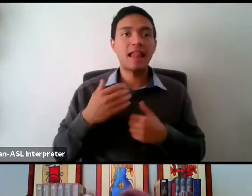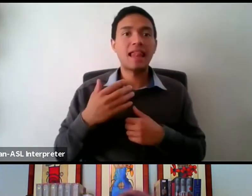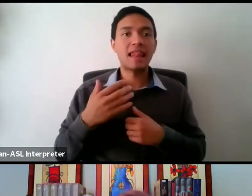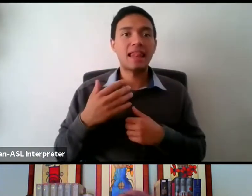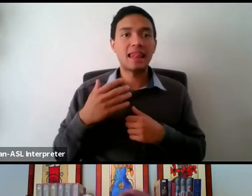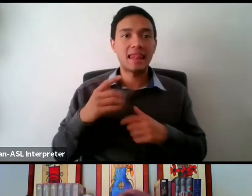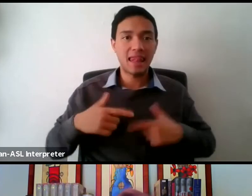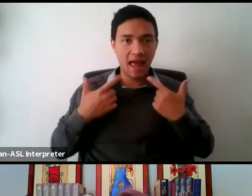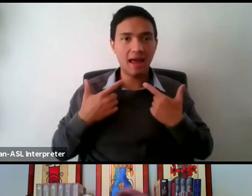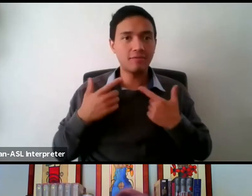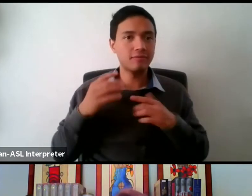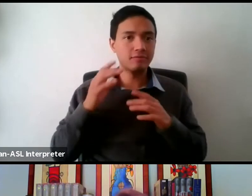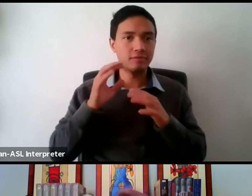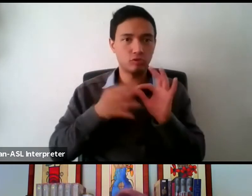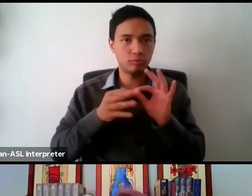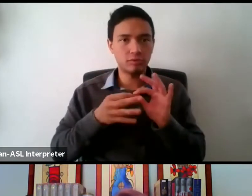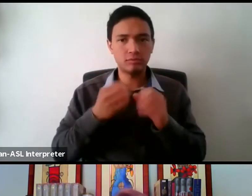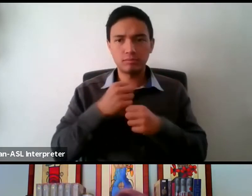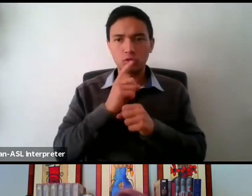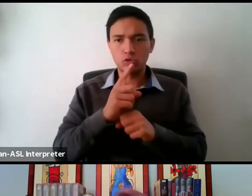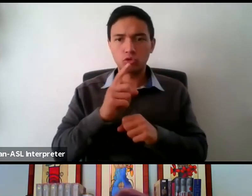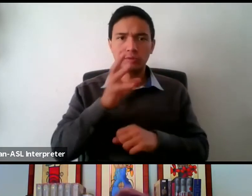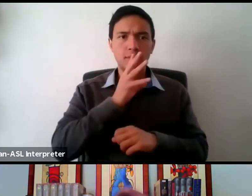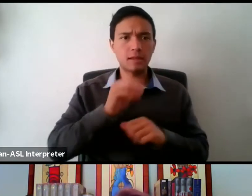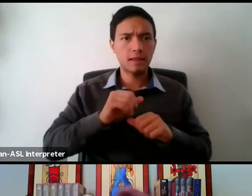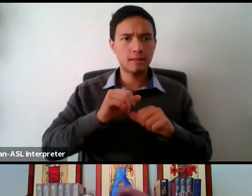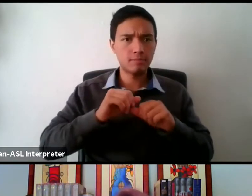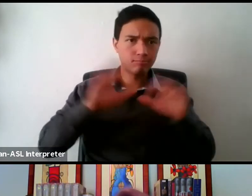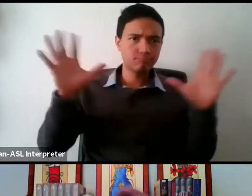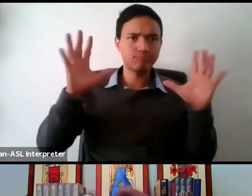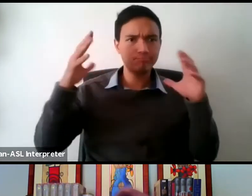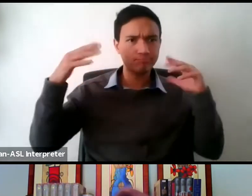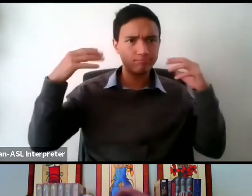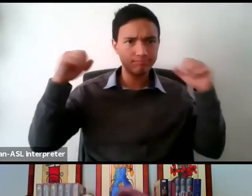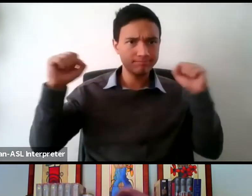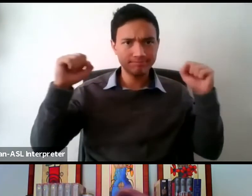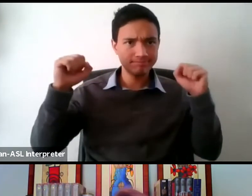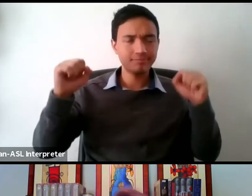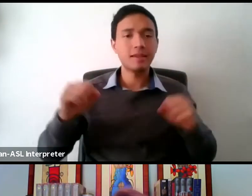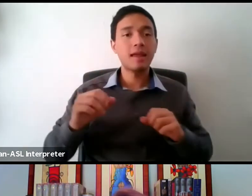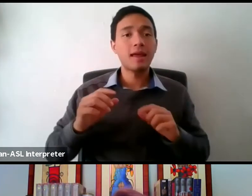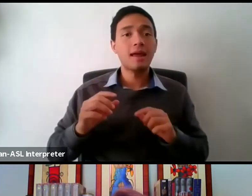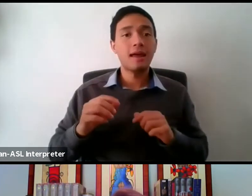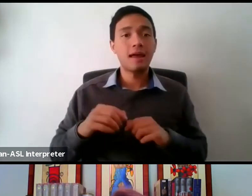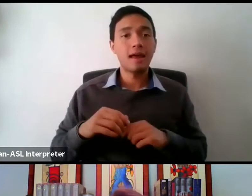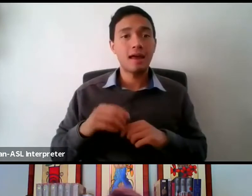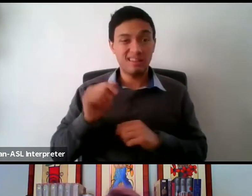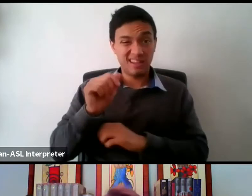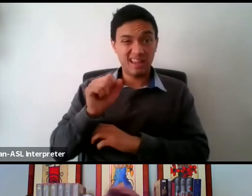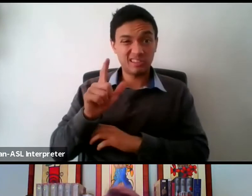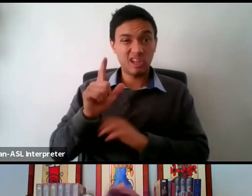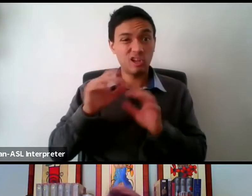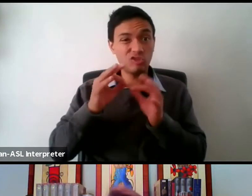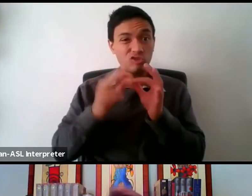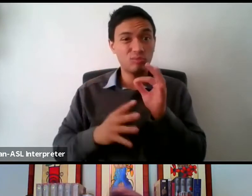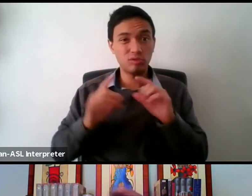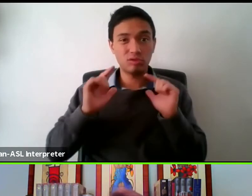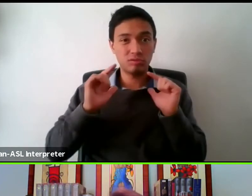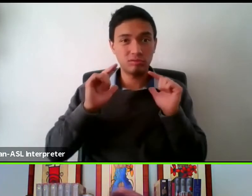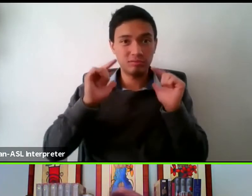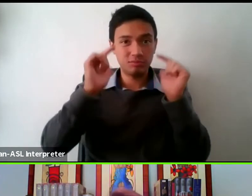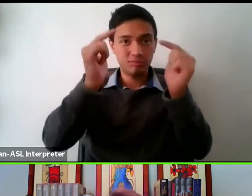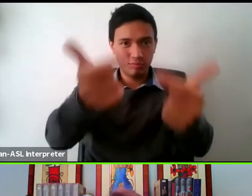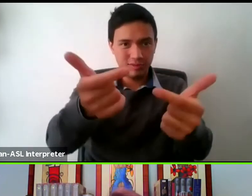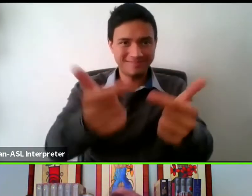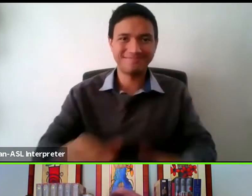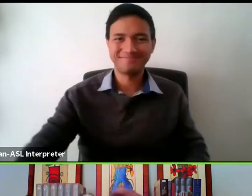slowly and clearly. But Alison, why don't we start with you, and then Majd, just please jump in. Tell us a little bit about your organization's work in this space.